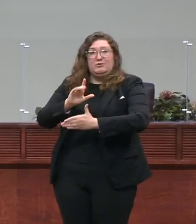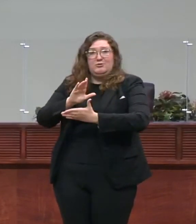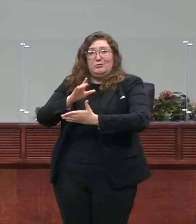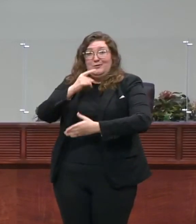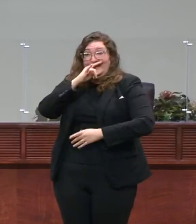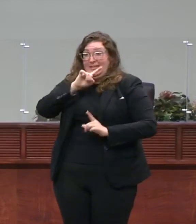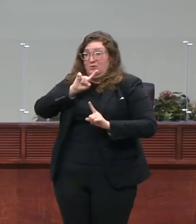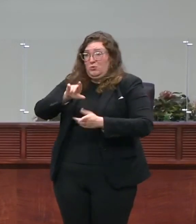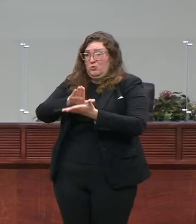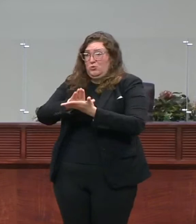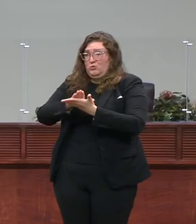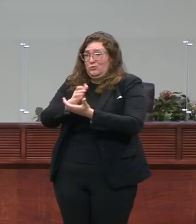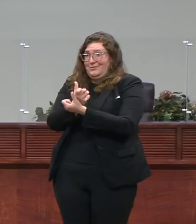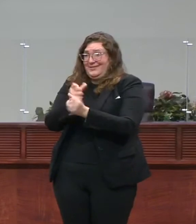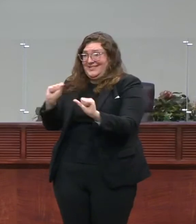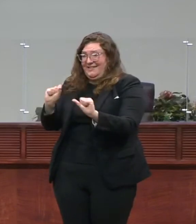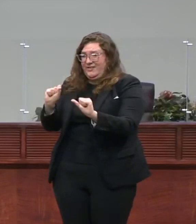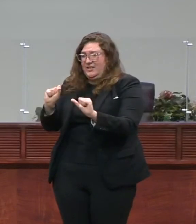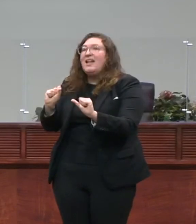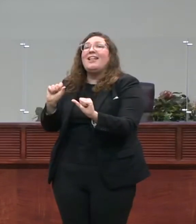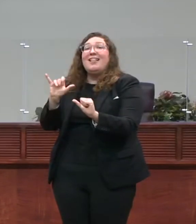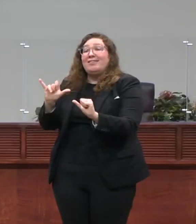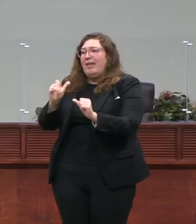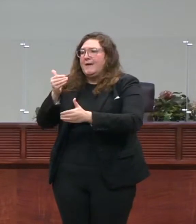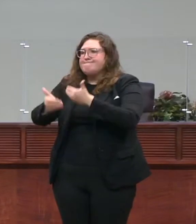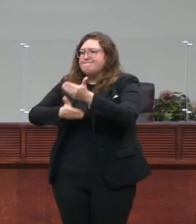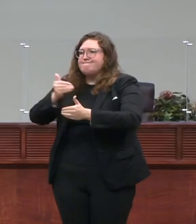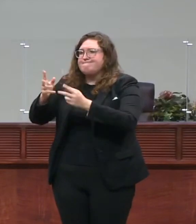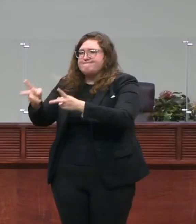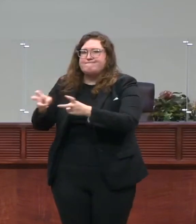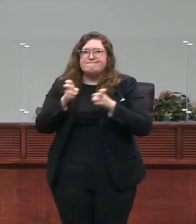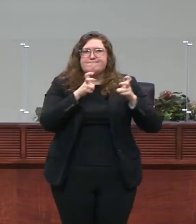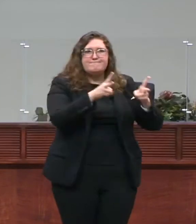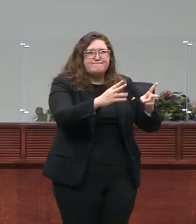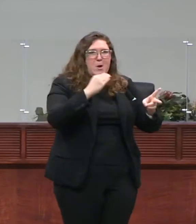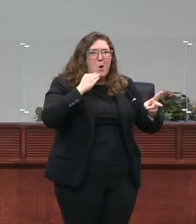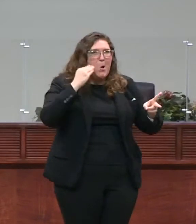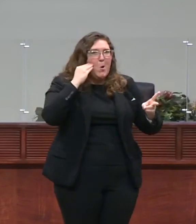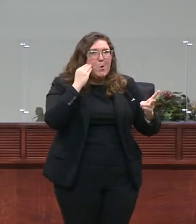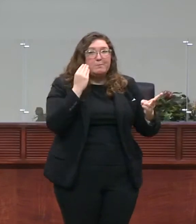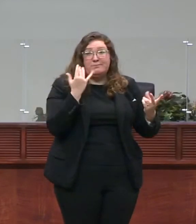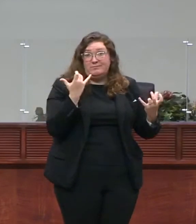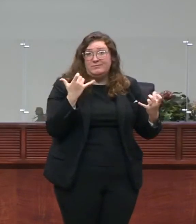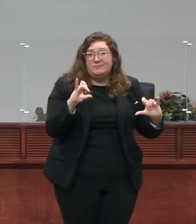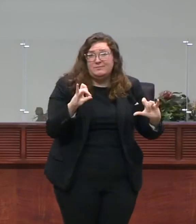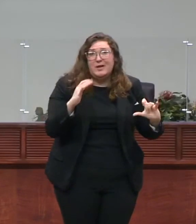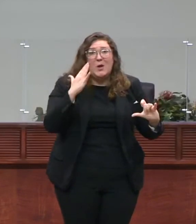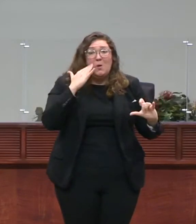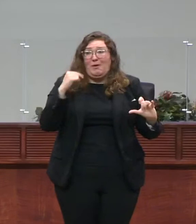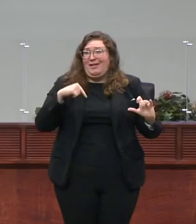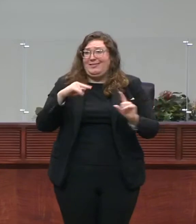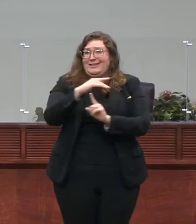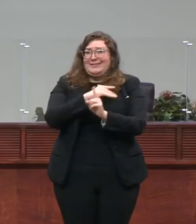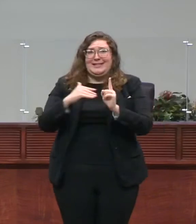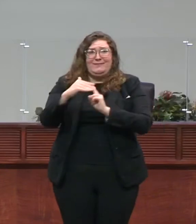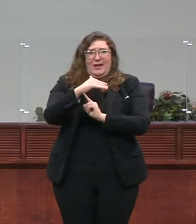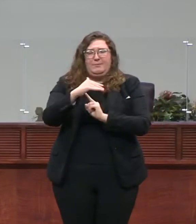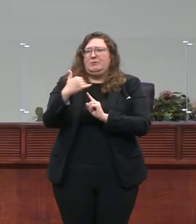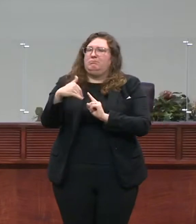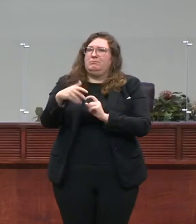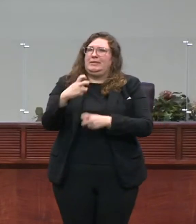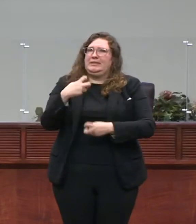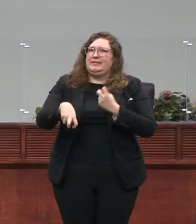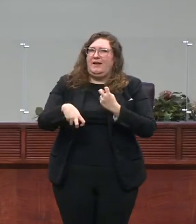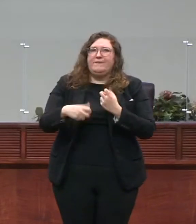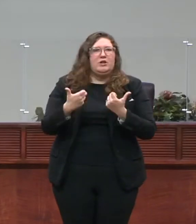model and follow at home. Because the reality is that in this type of environment, it's very difficult to determine where